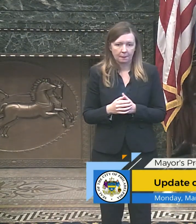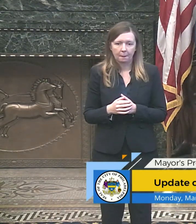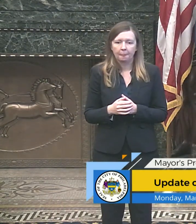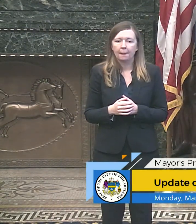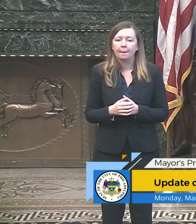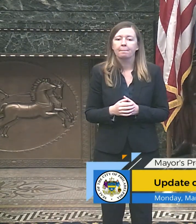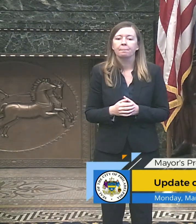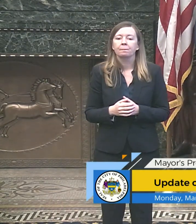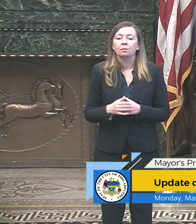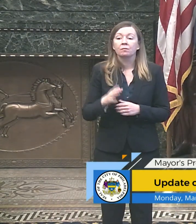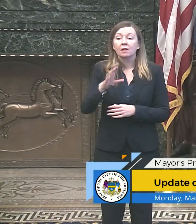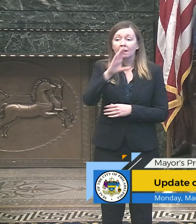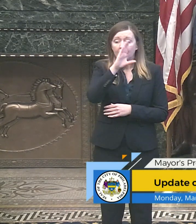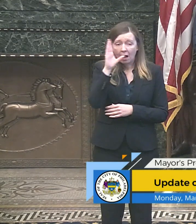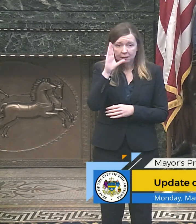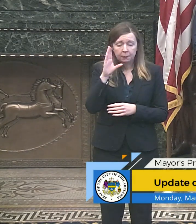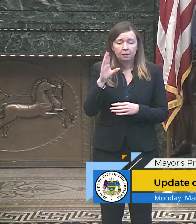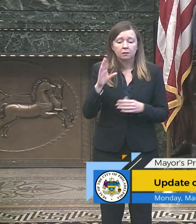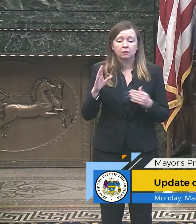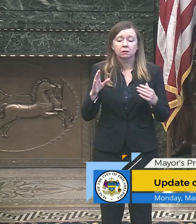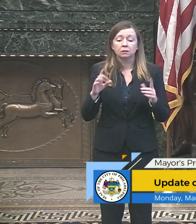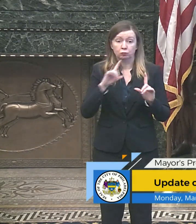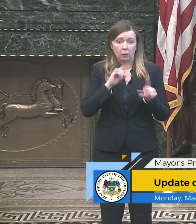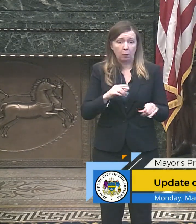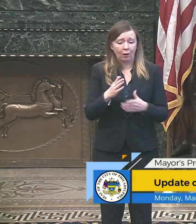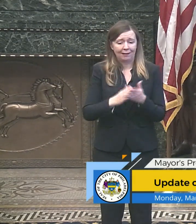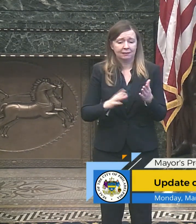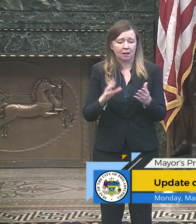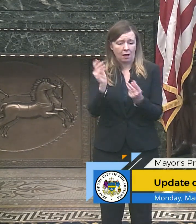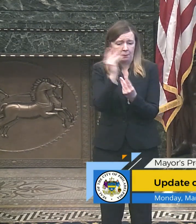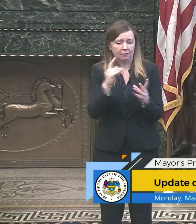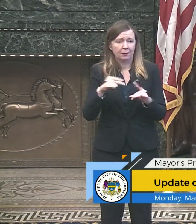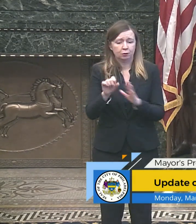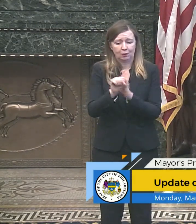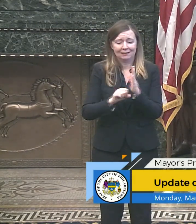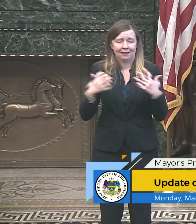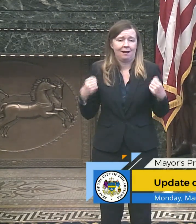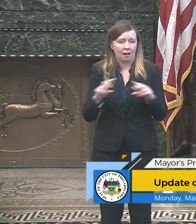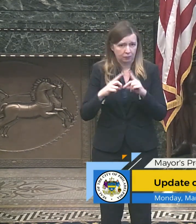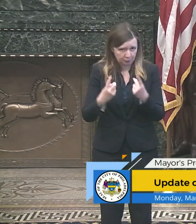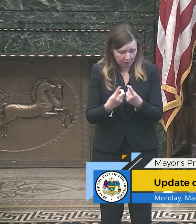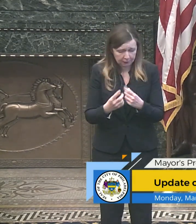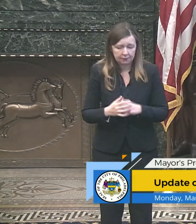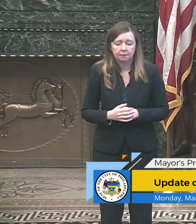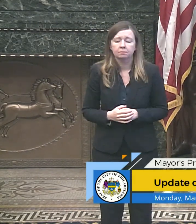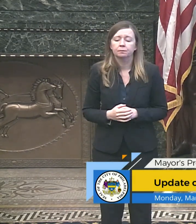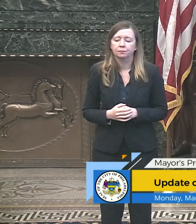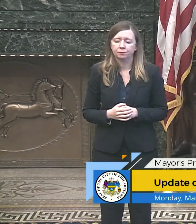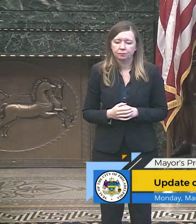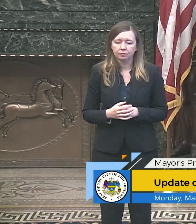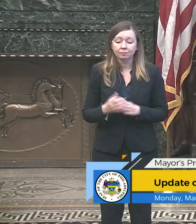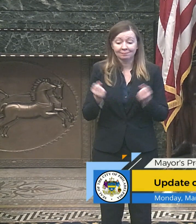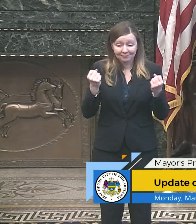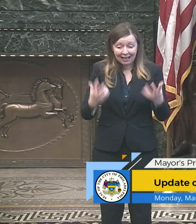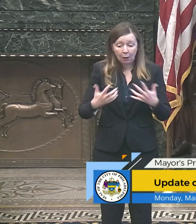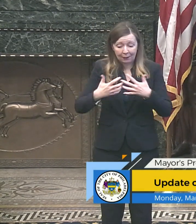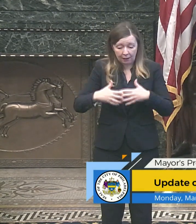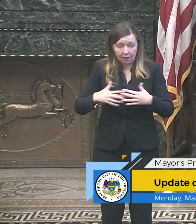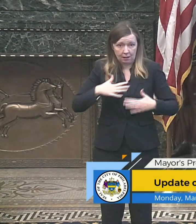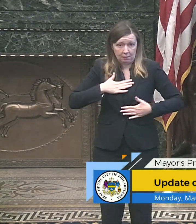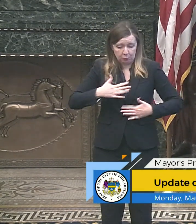No, the hospitals have reported some data to the State Health Department on how many ventilators they have,